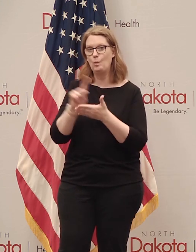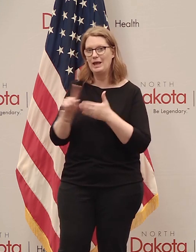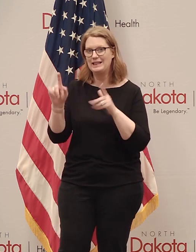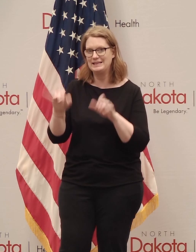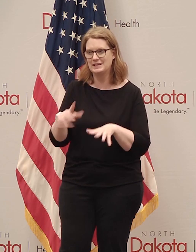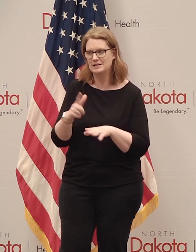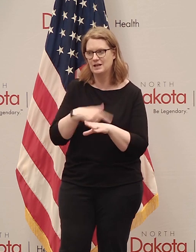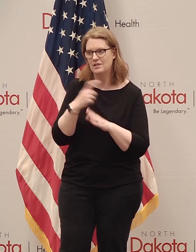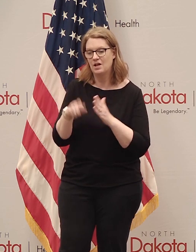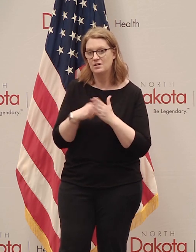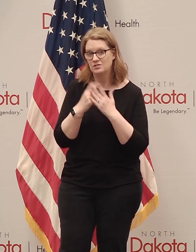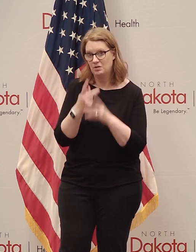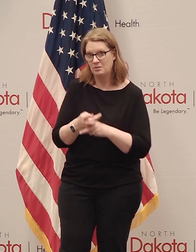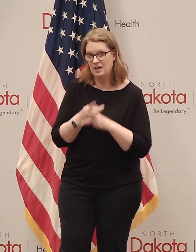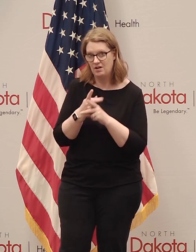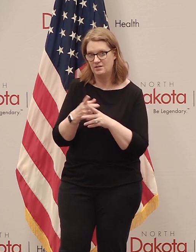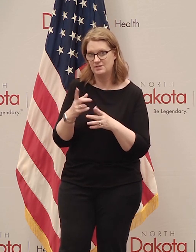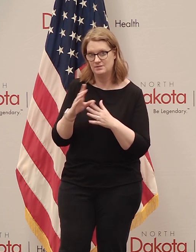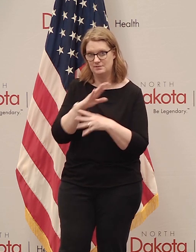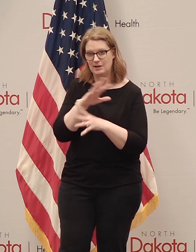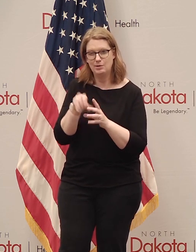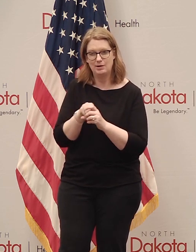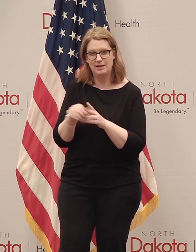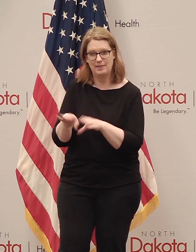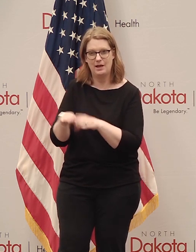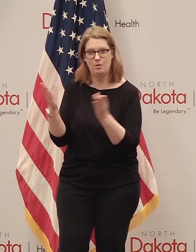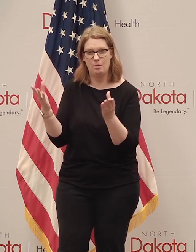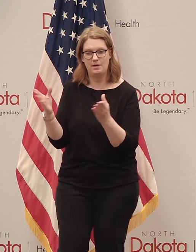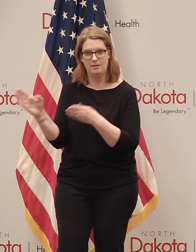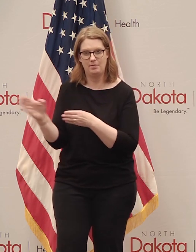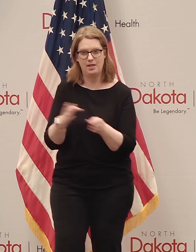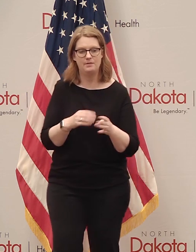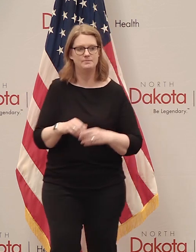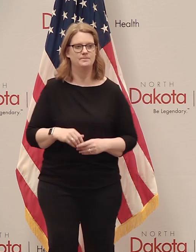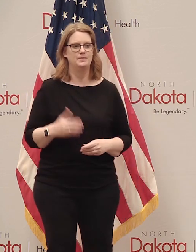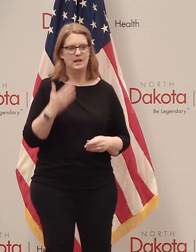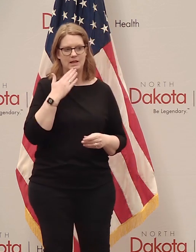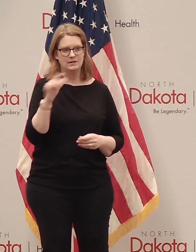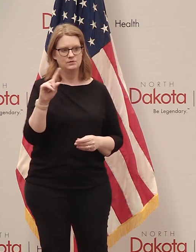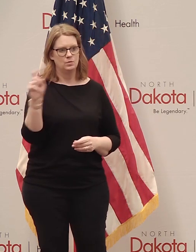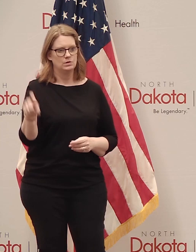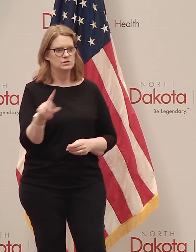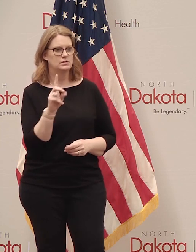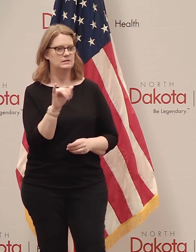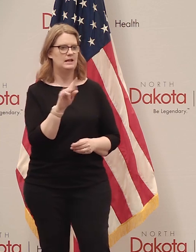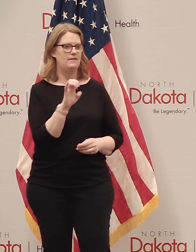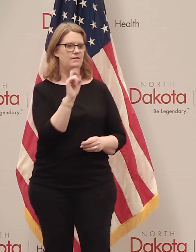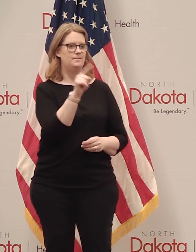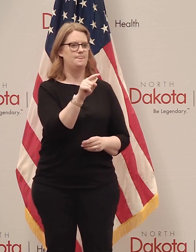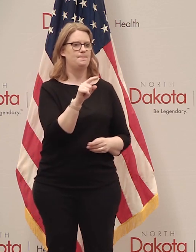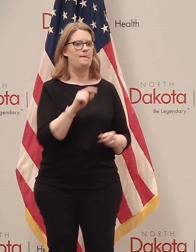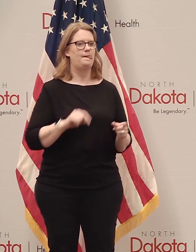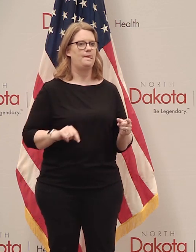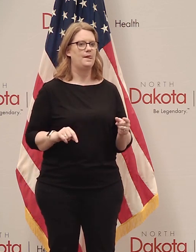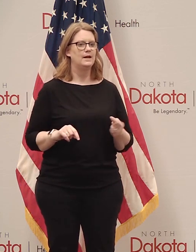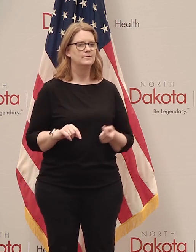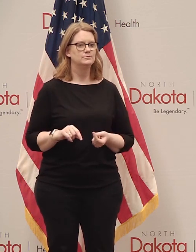at long-term care as part of that reopening plan. But thanks for your question, as always. Dave,